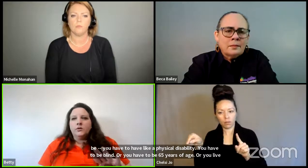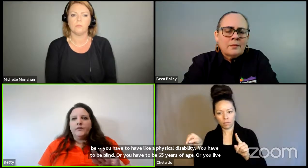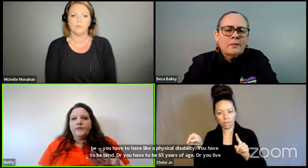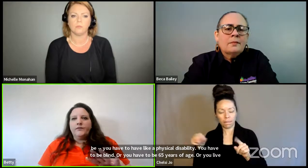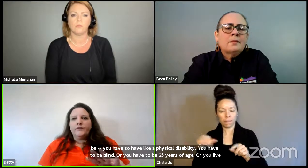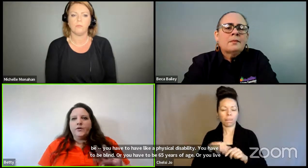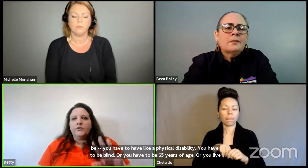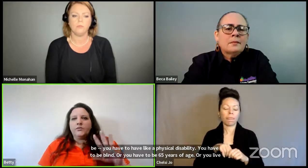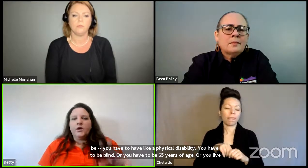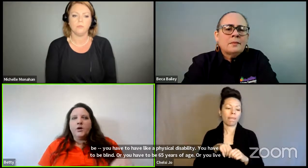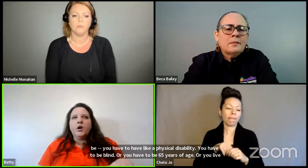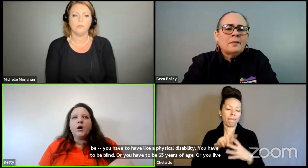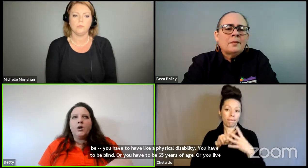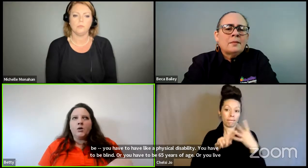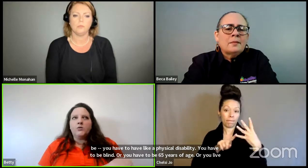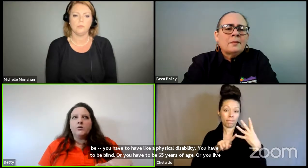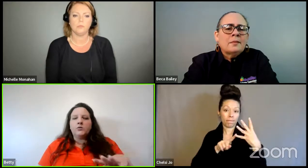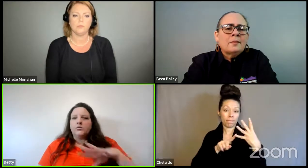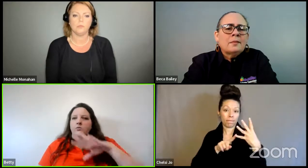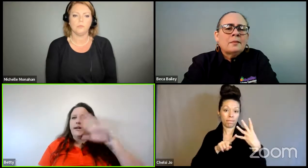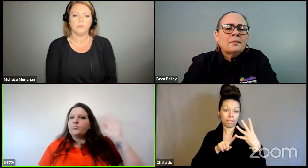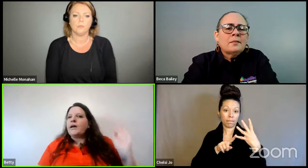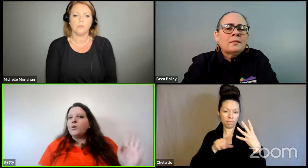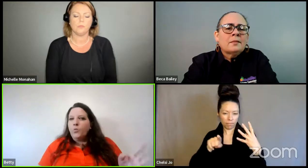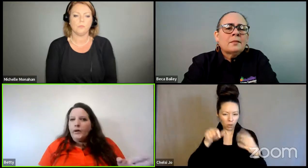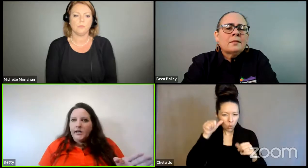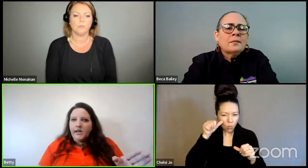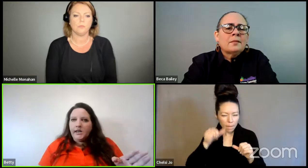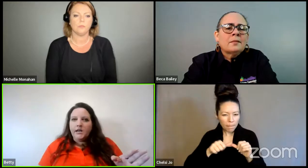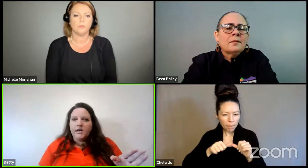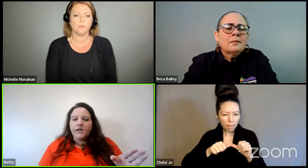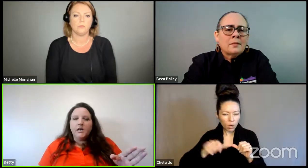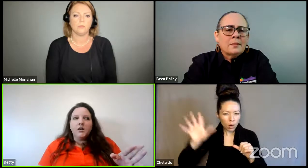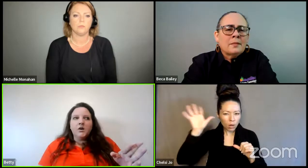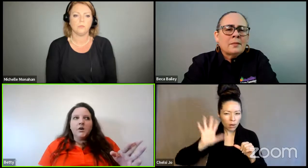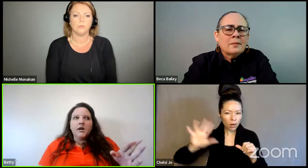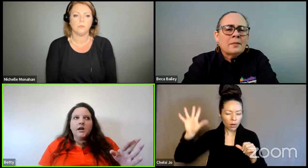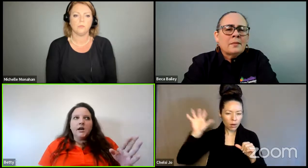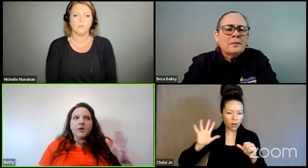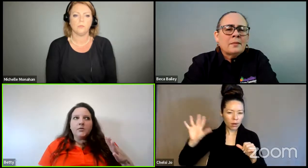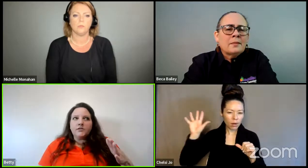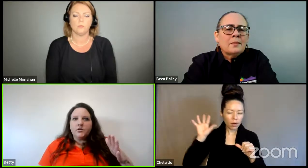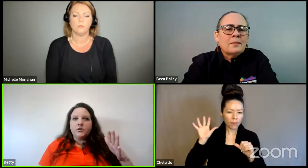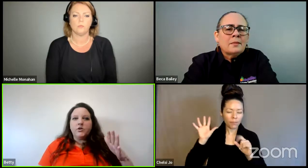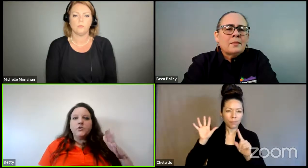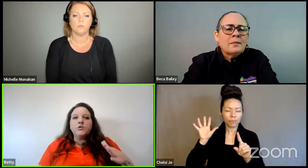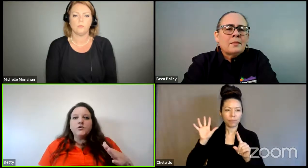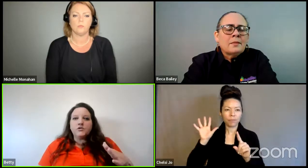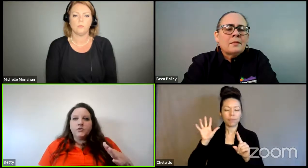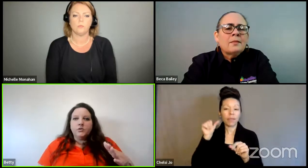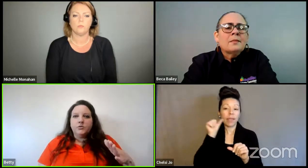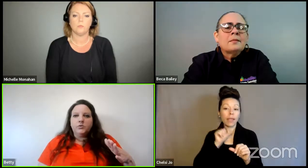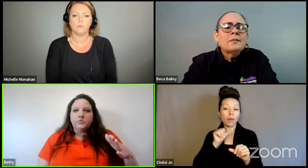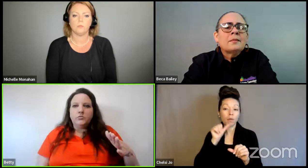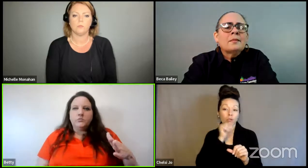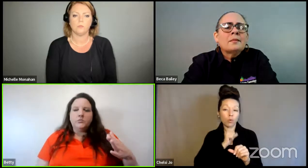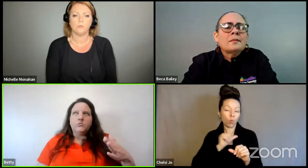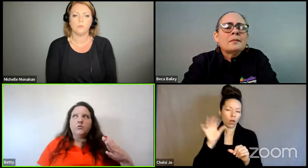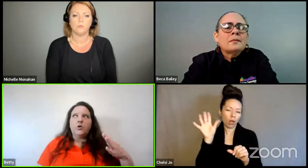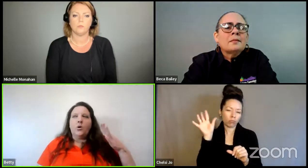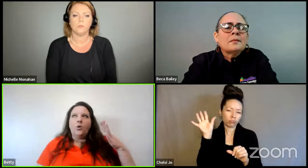So if folks recall, way back when, Arizona used